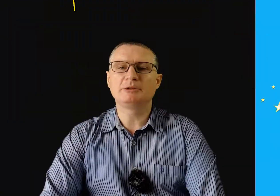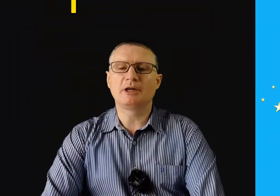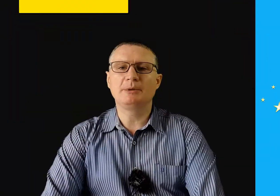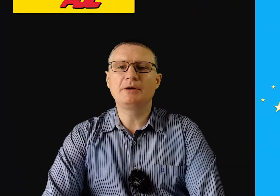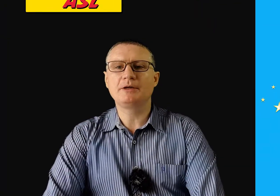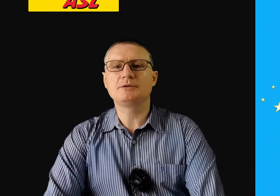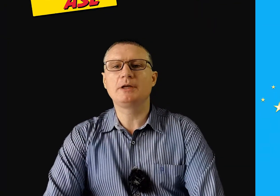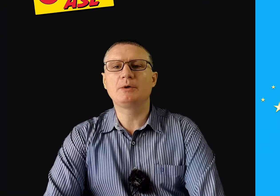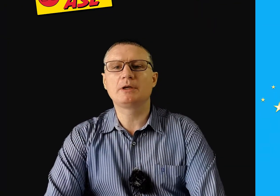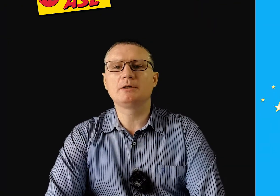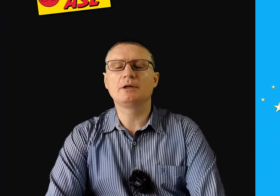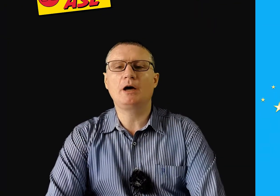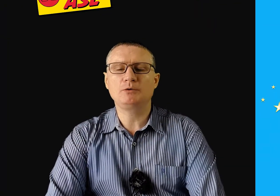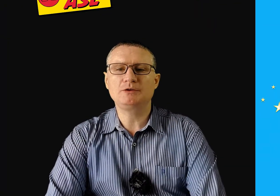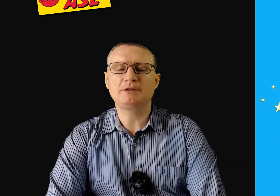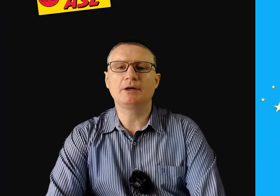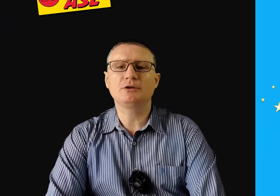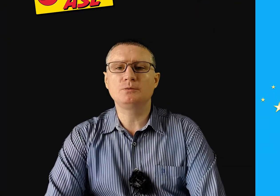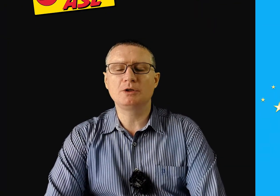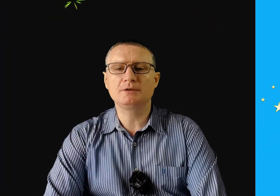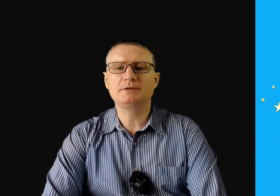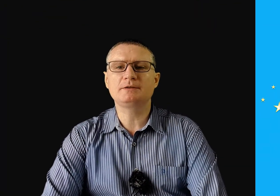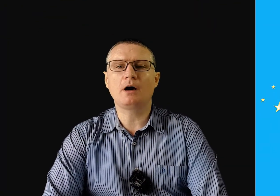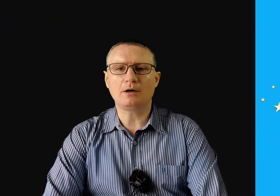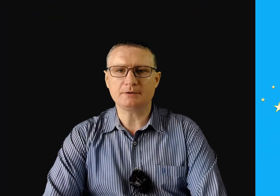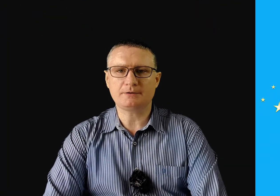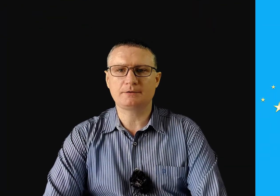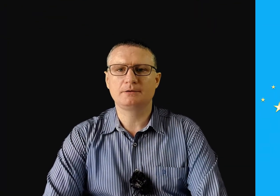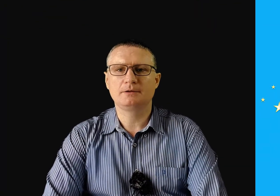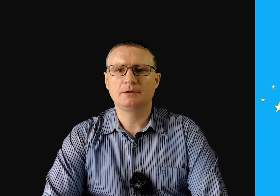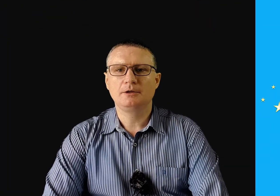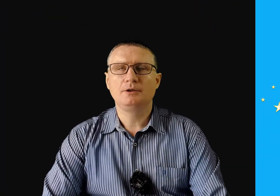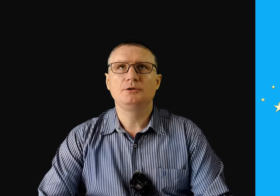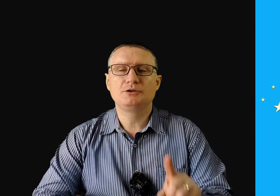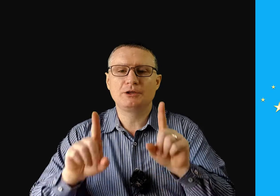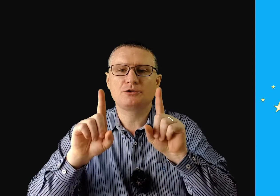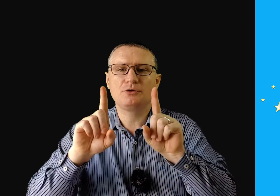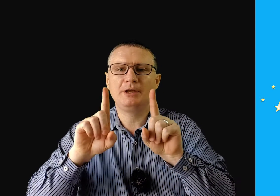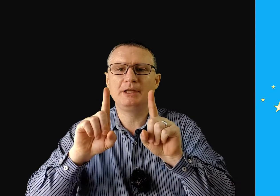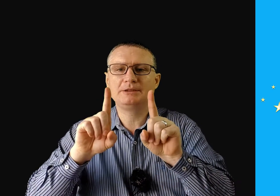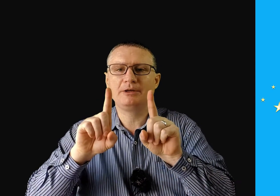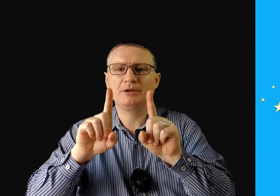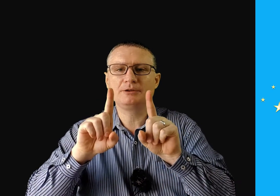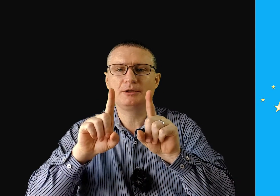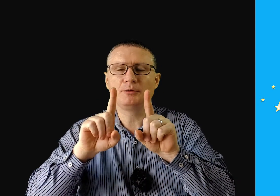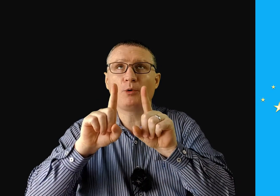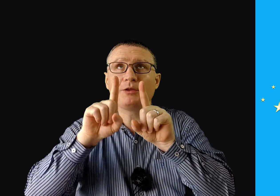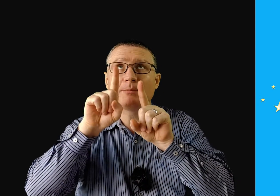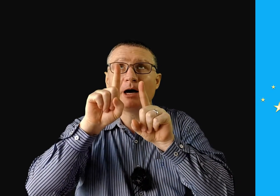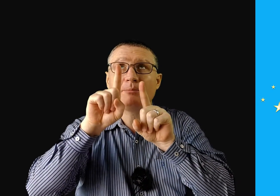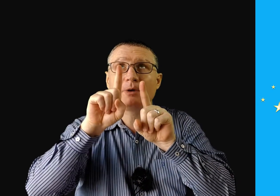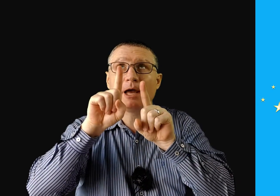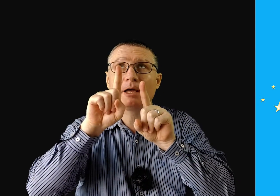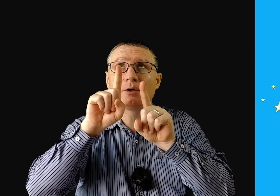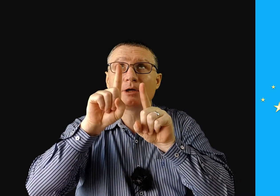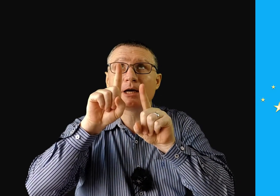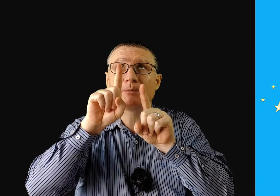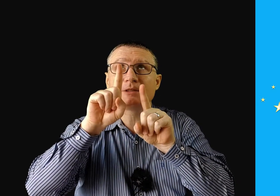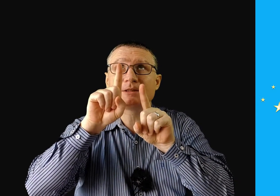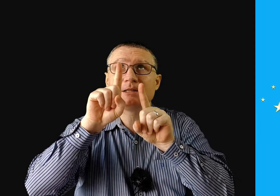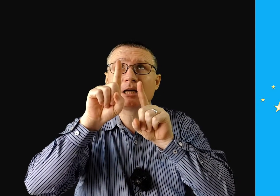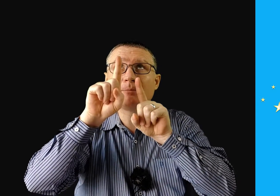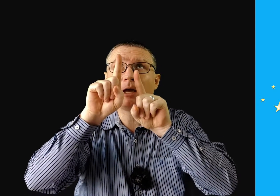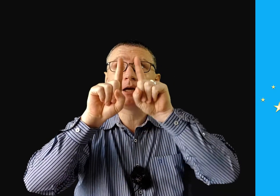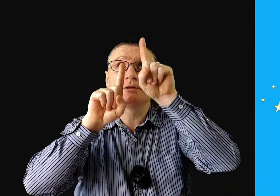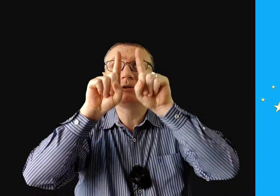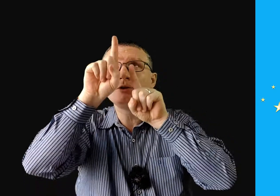Hi, I'm Mieder, and today we're going to learn how to sign the word stars. Take your two index fingers, you point them up and looking up at